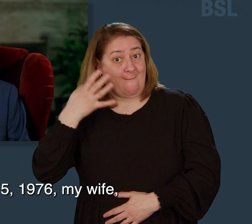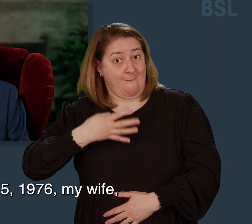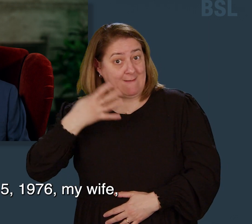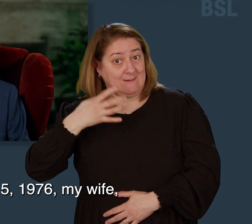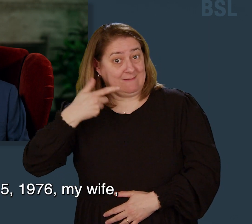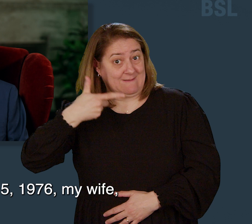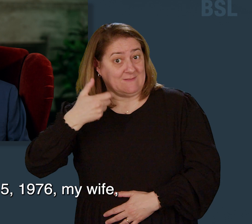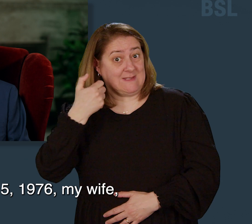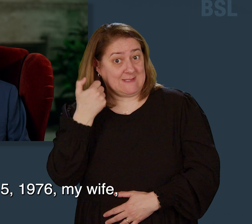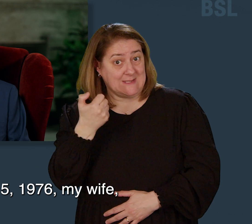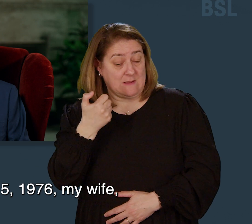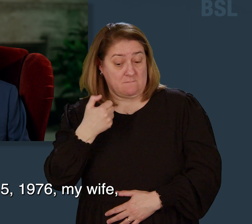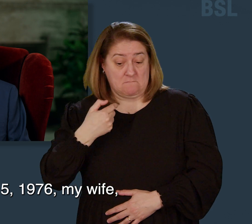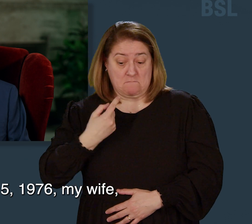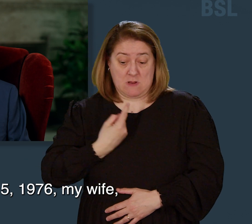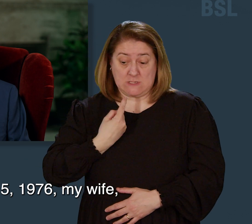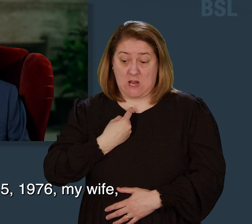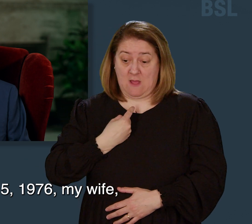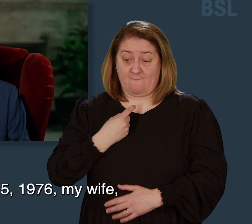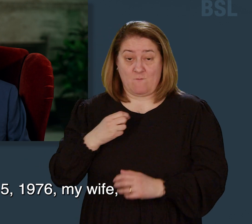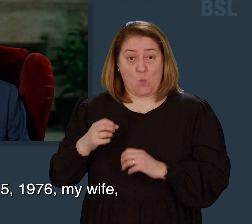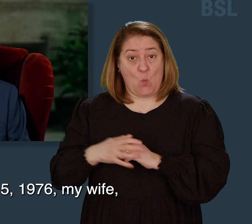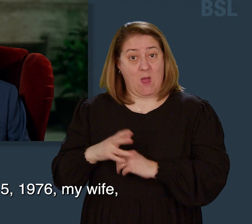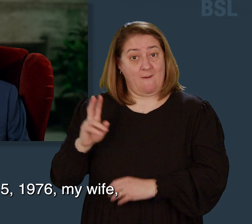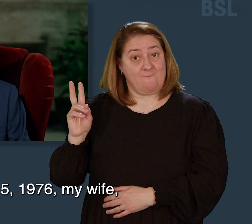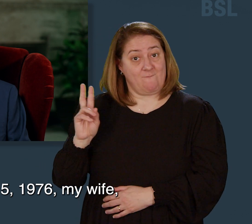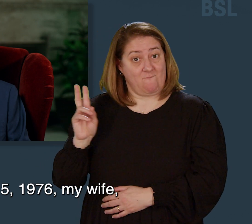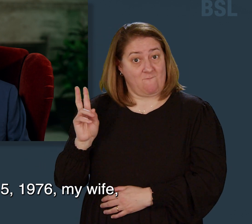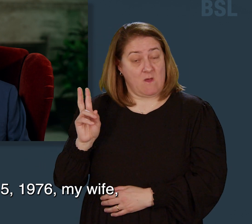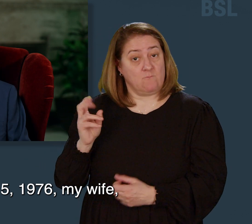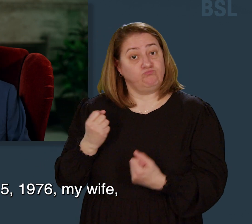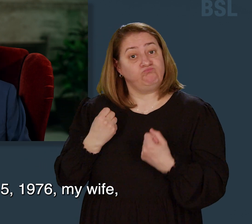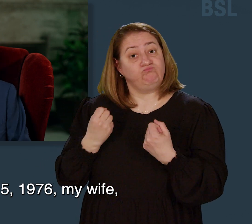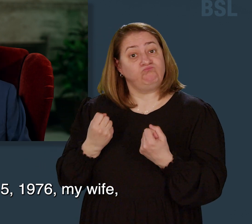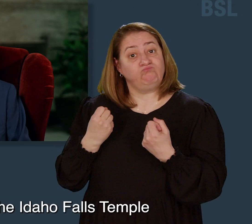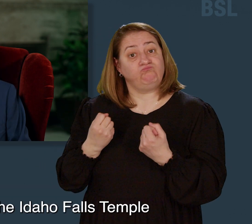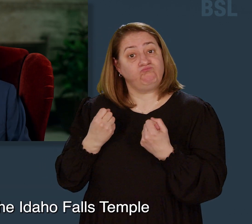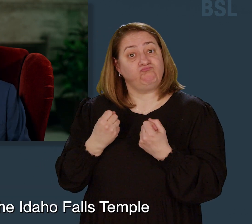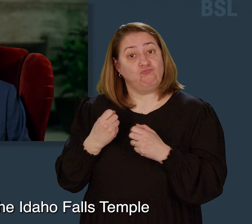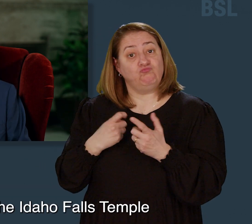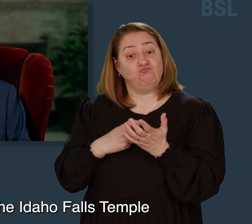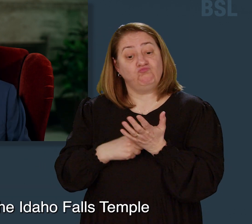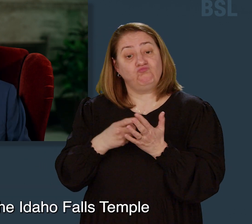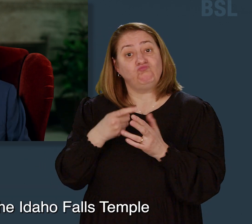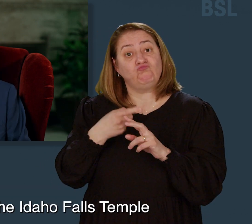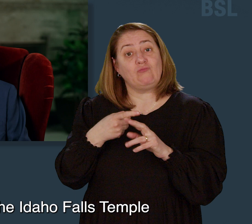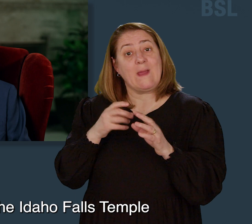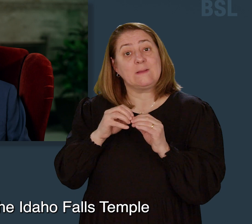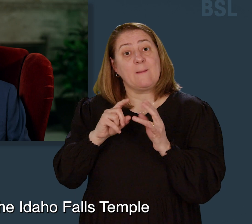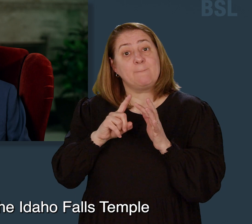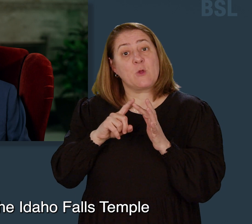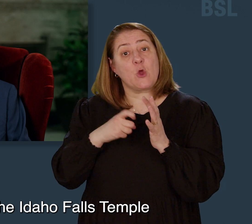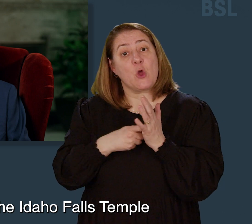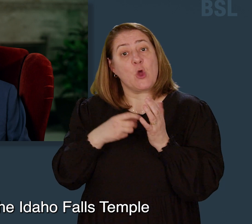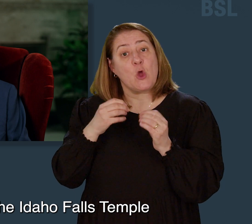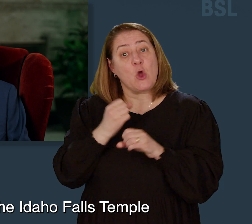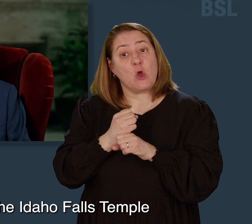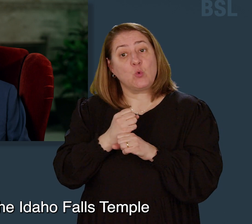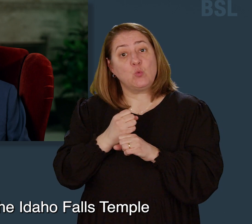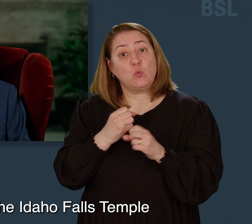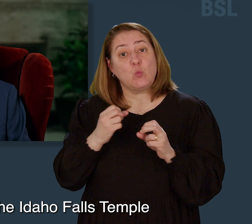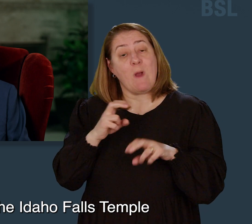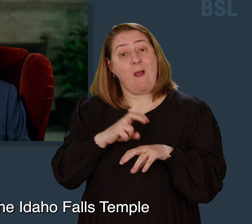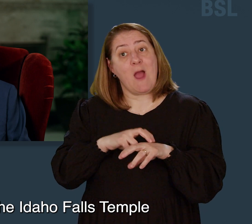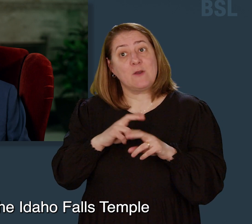5th, 1976, my wife, Kathy, and I drove from Rexburg to the